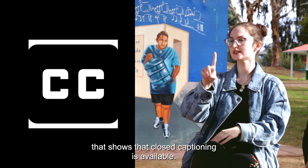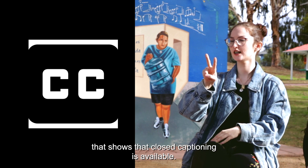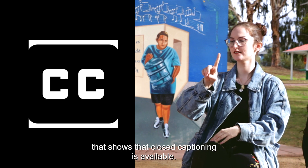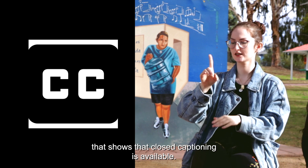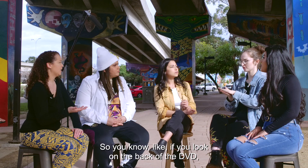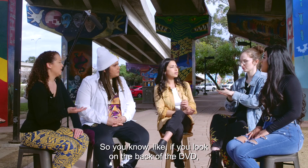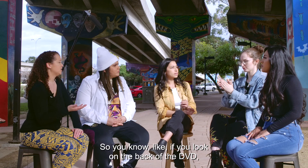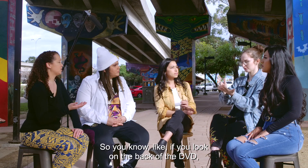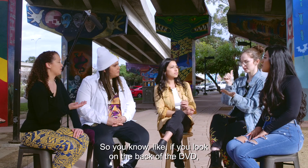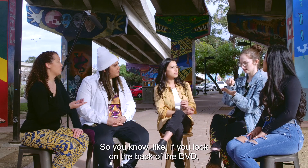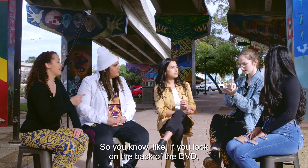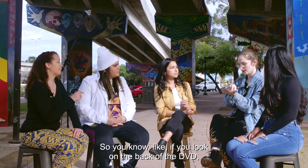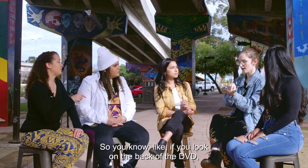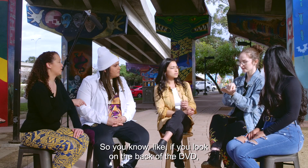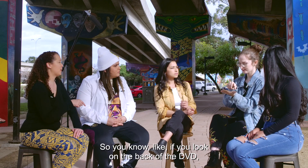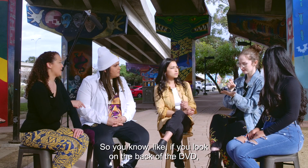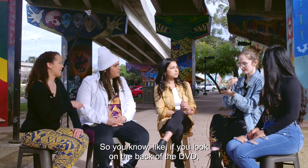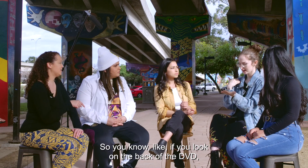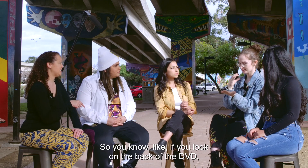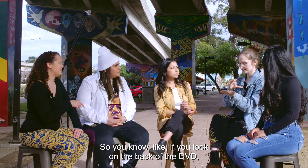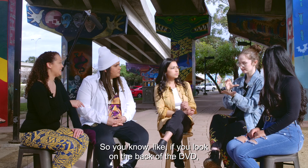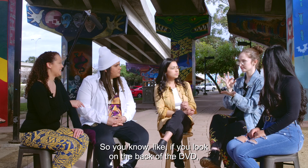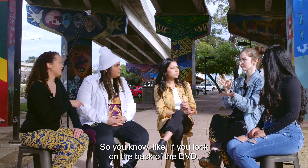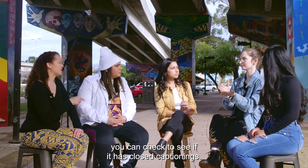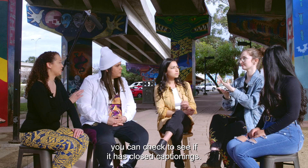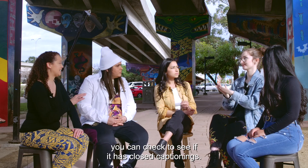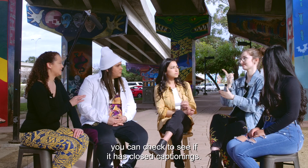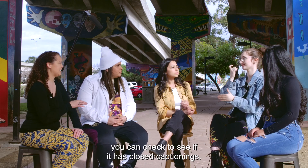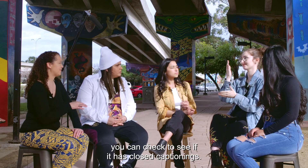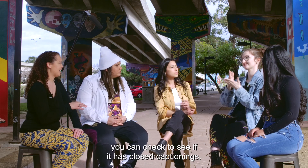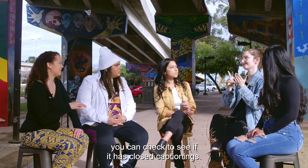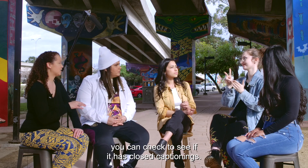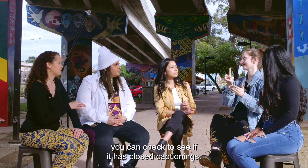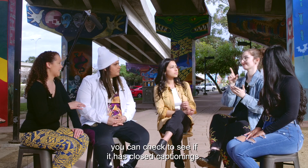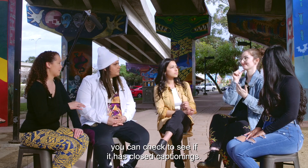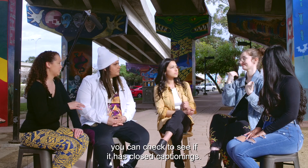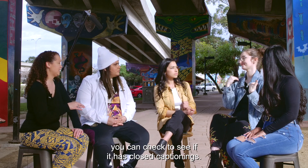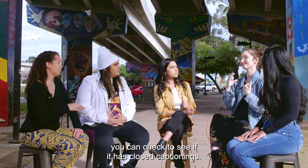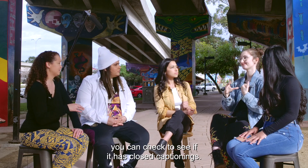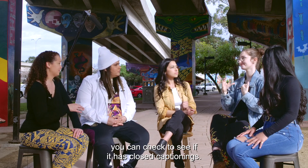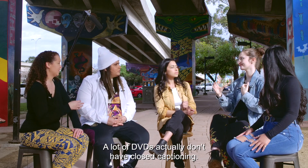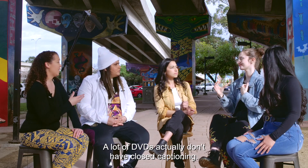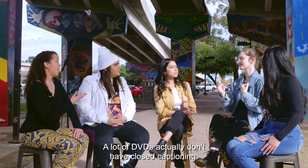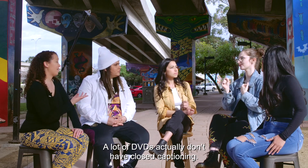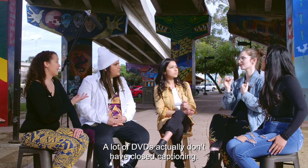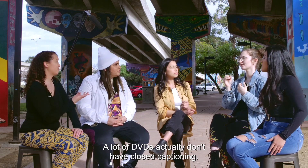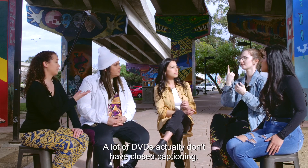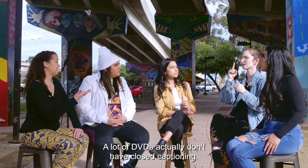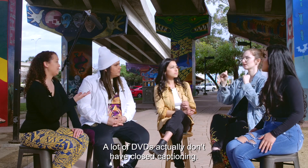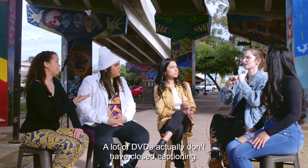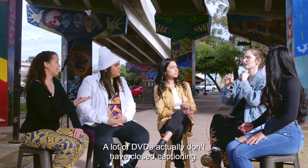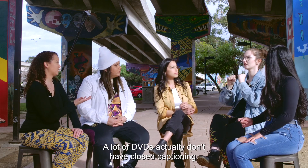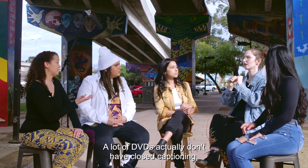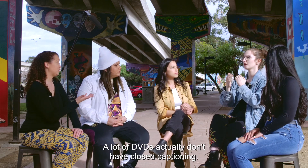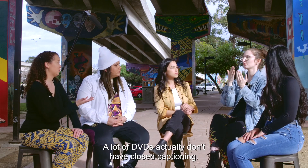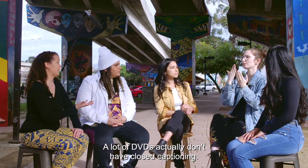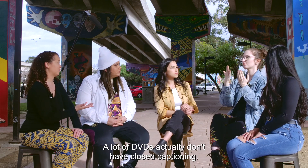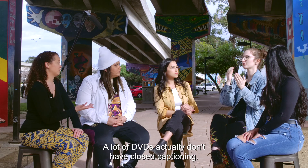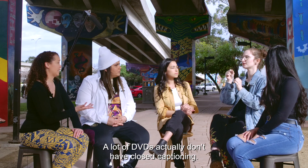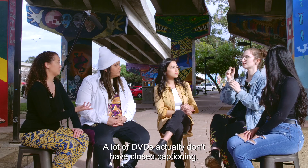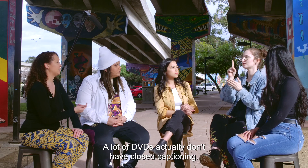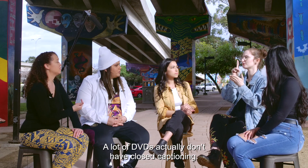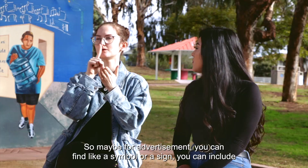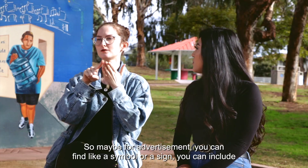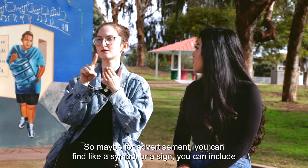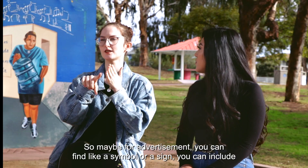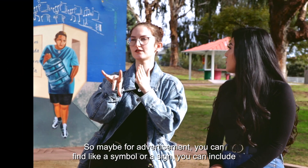is available. So if you look on the back of a DVD, you can check to see if it has closed captionings. A lot of DVDs actually don't have